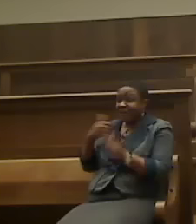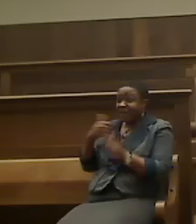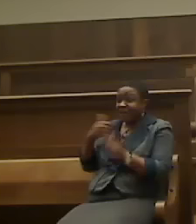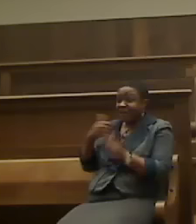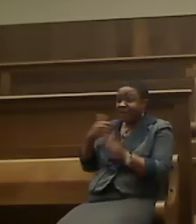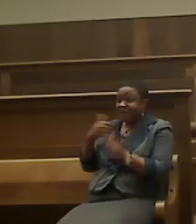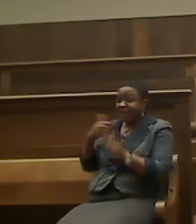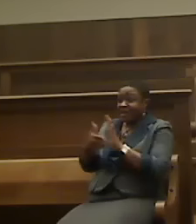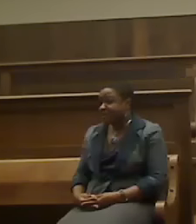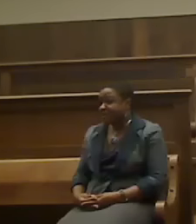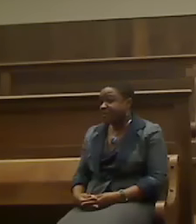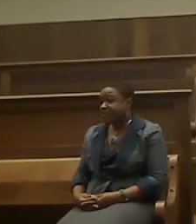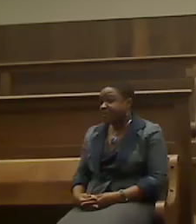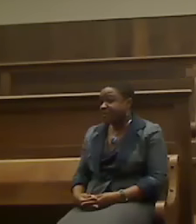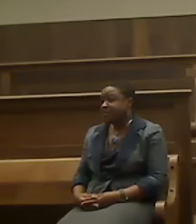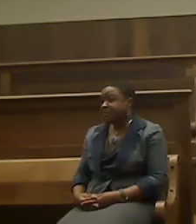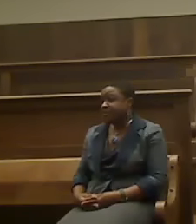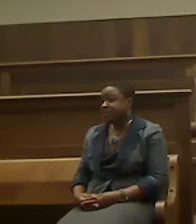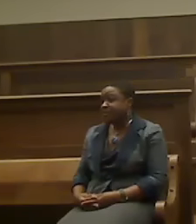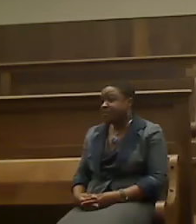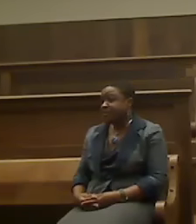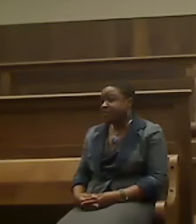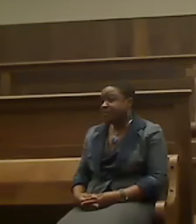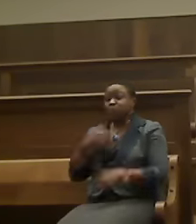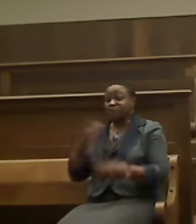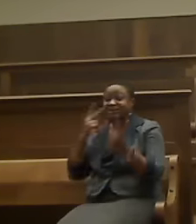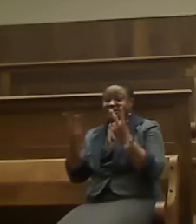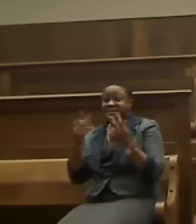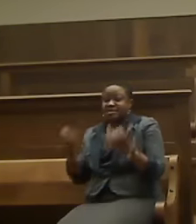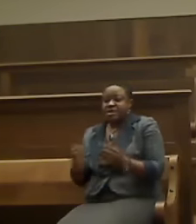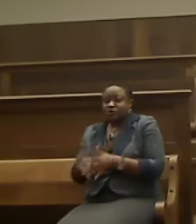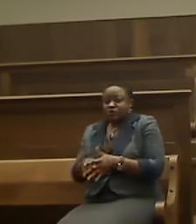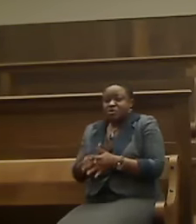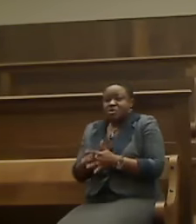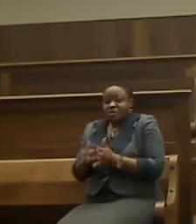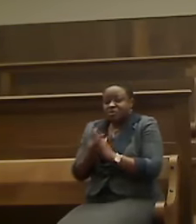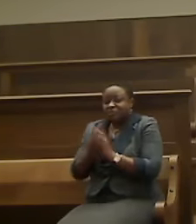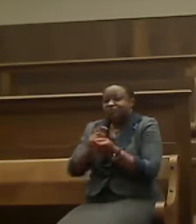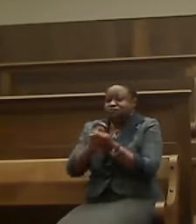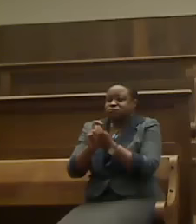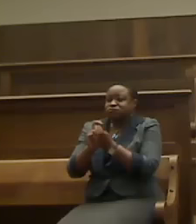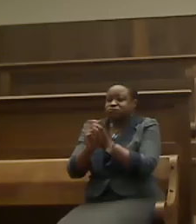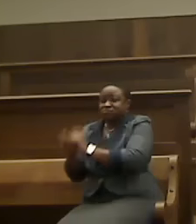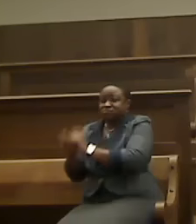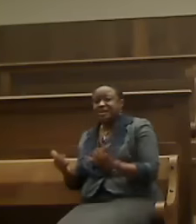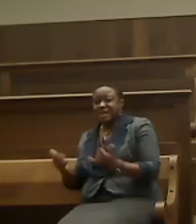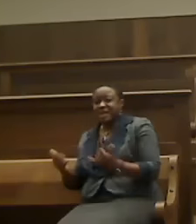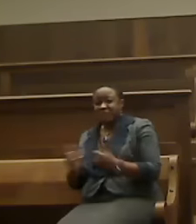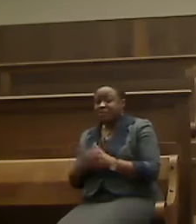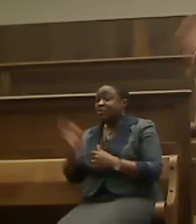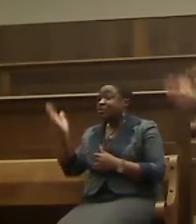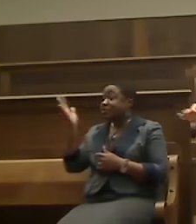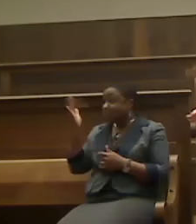So, we are seeing the early signs of a tipping point. Because we now know